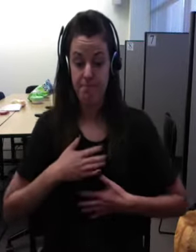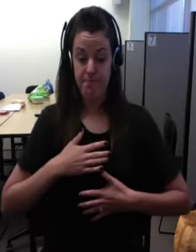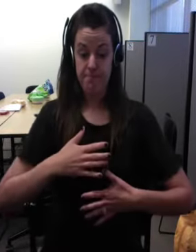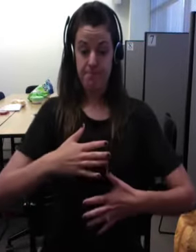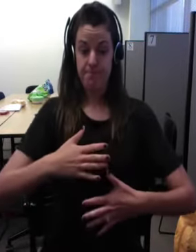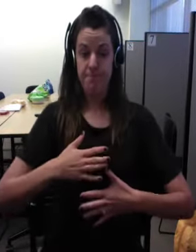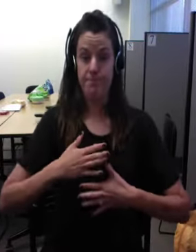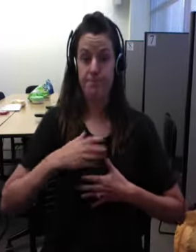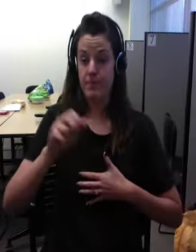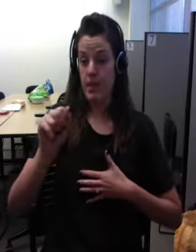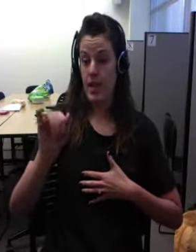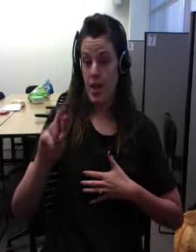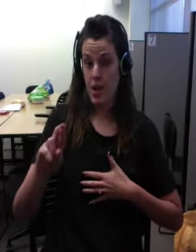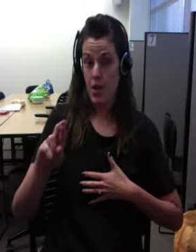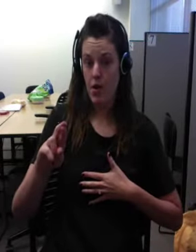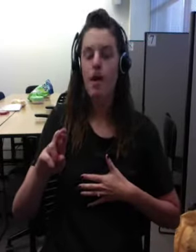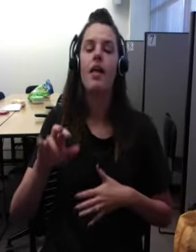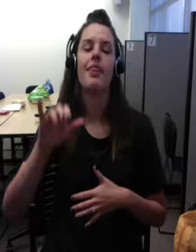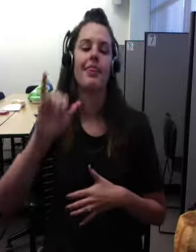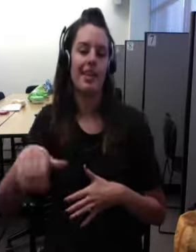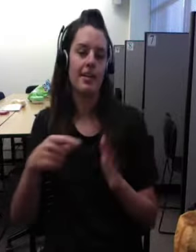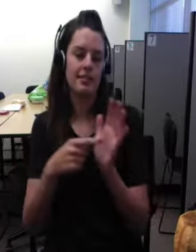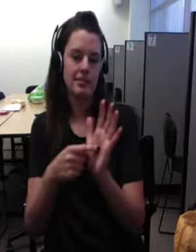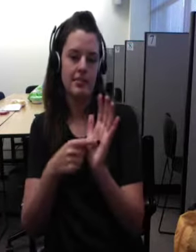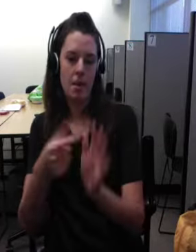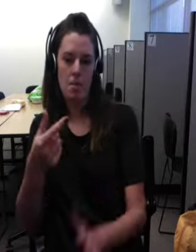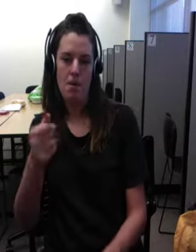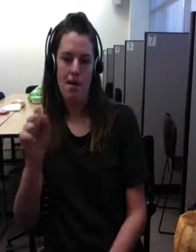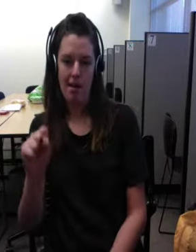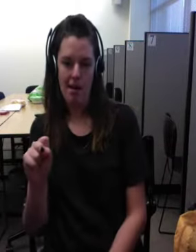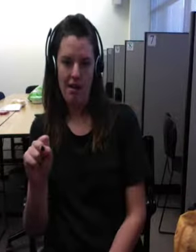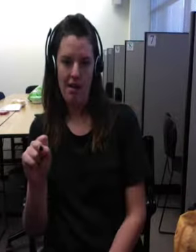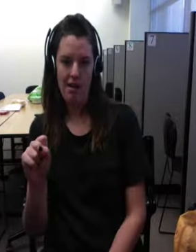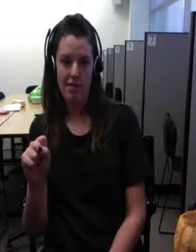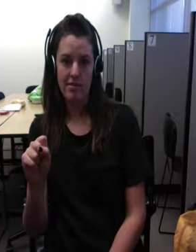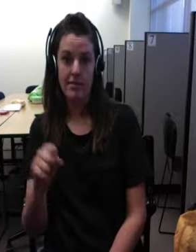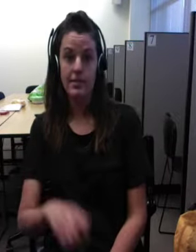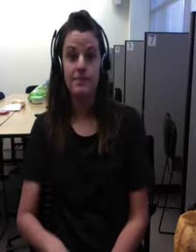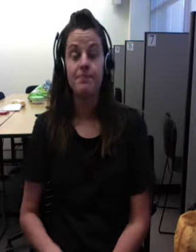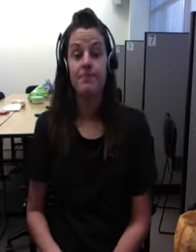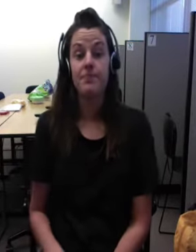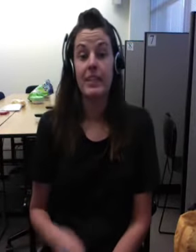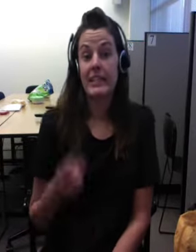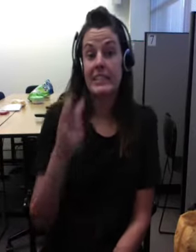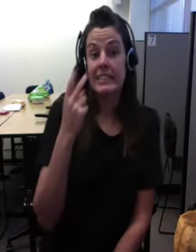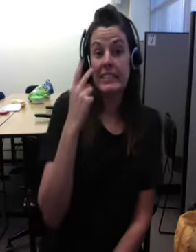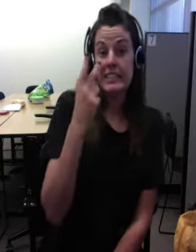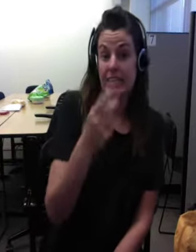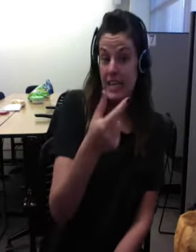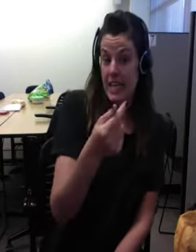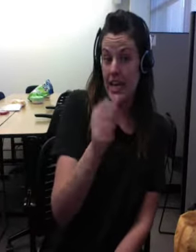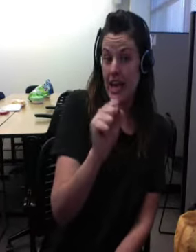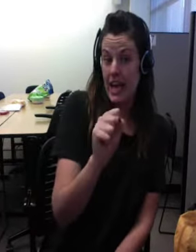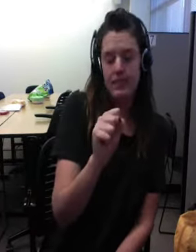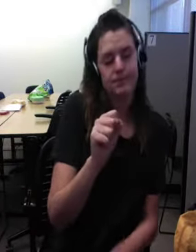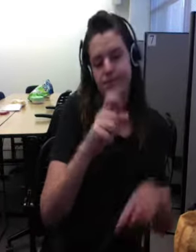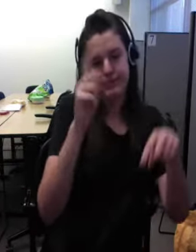example of a gas. You might have noticed that you can't really see air. Often, gases are